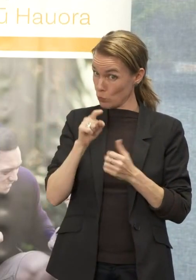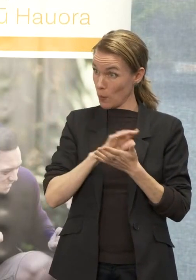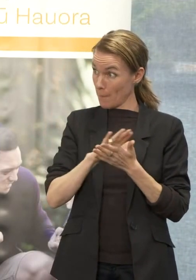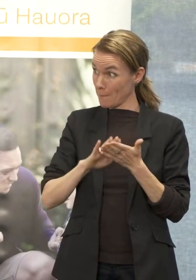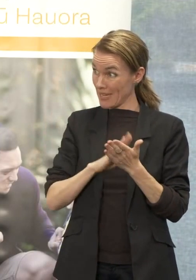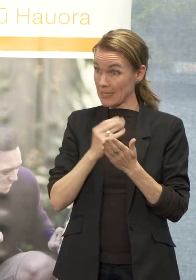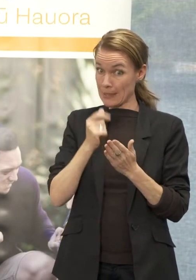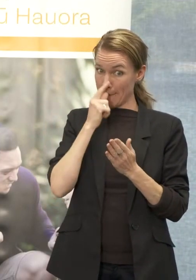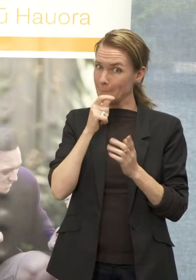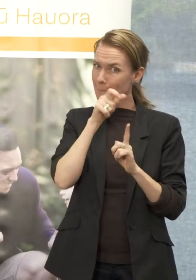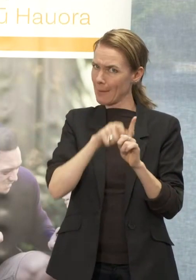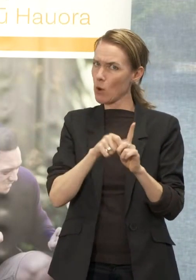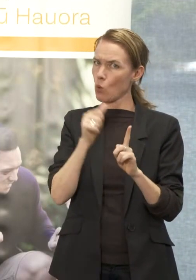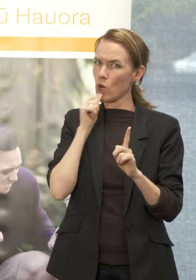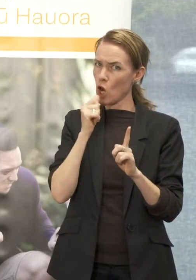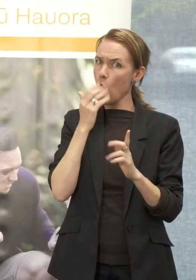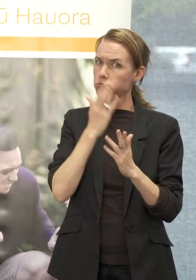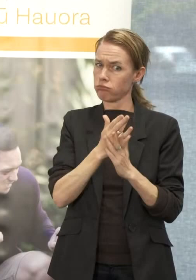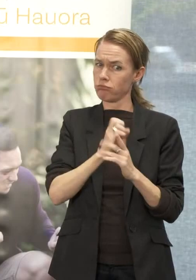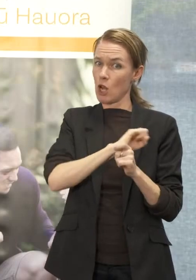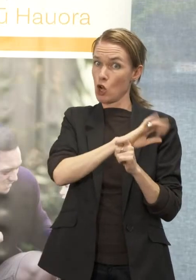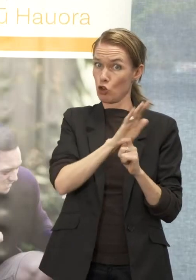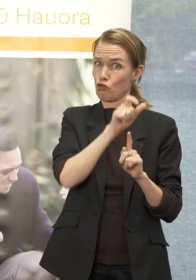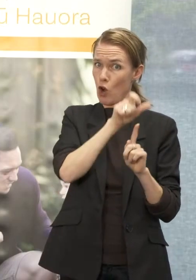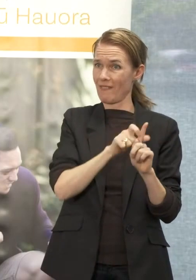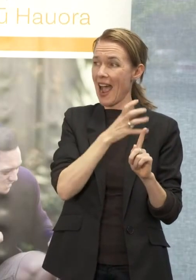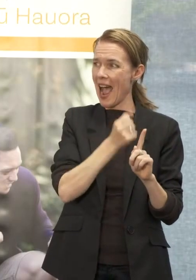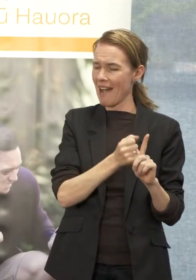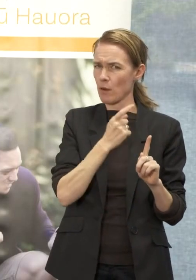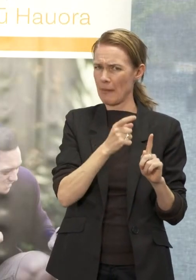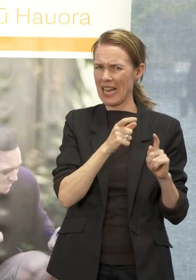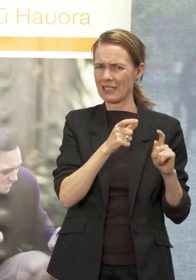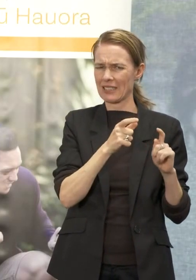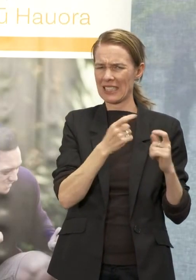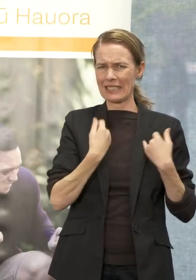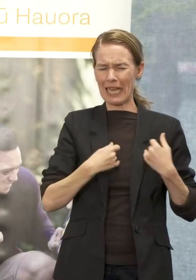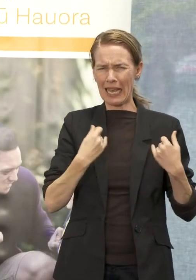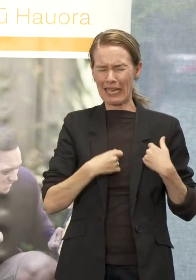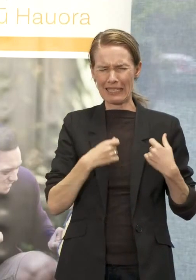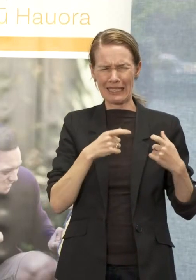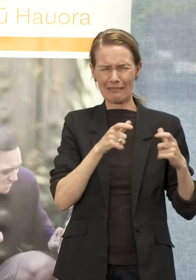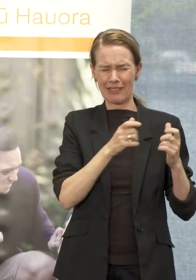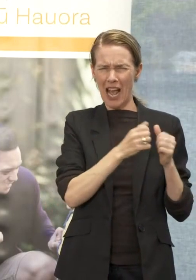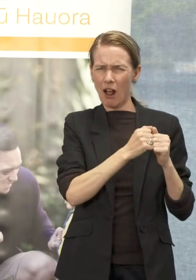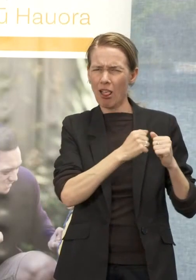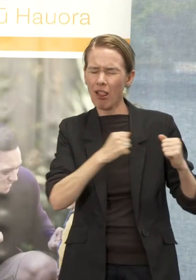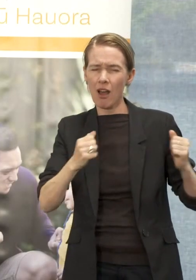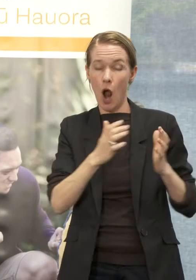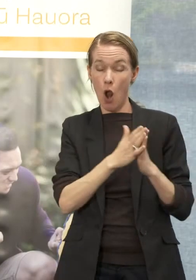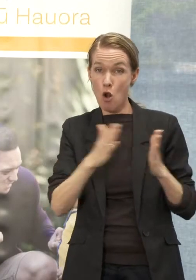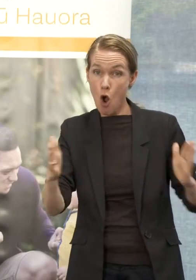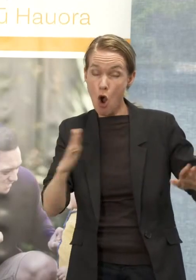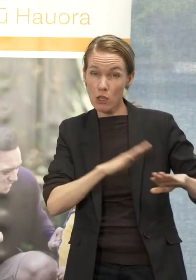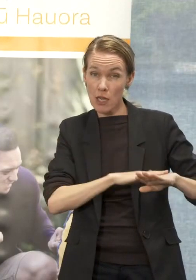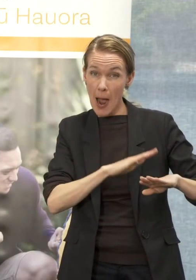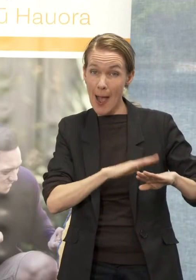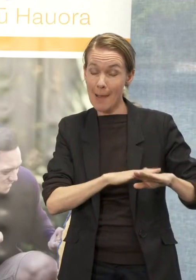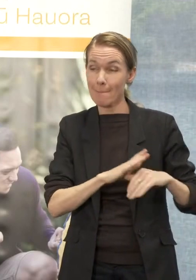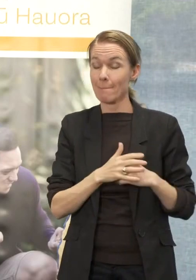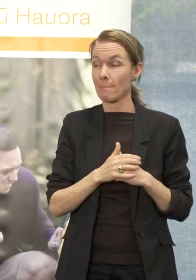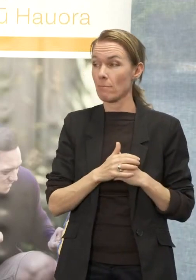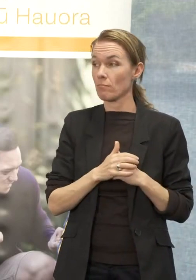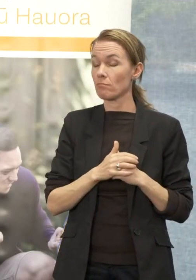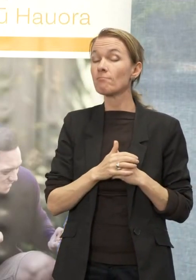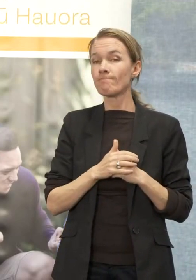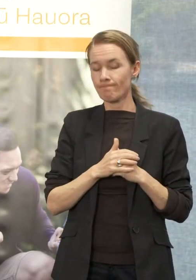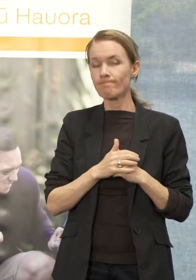know have had COVID in the past, but they're continuing to be affected by that. And that's something